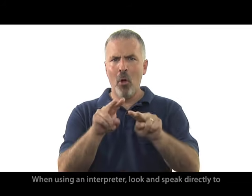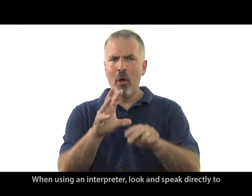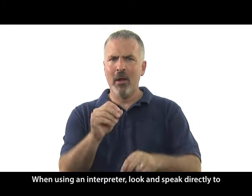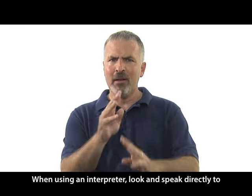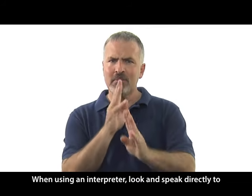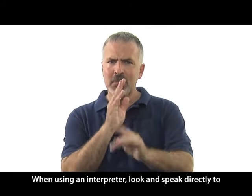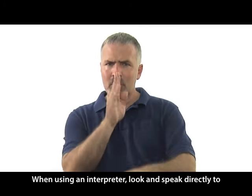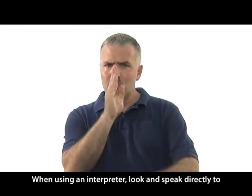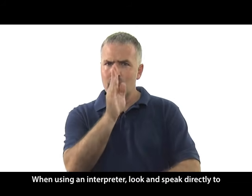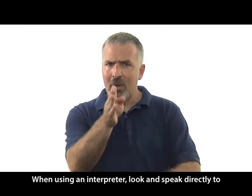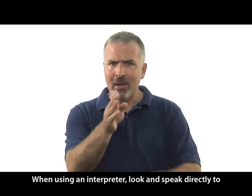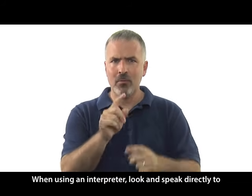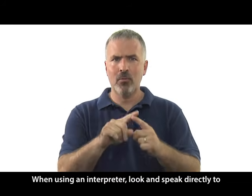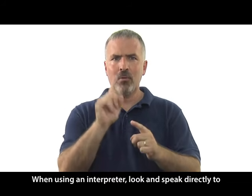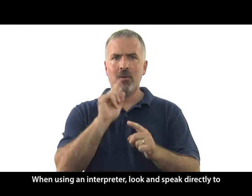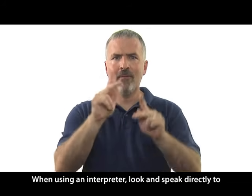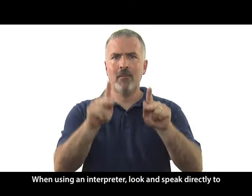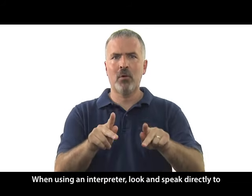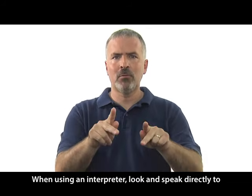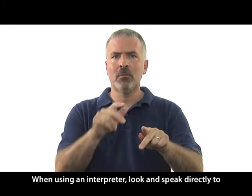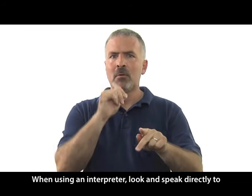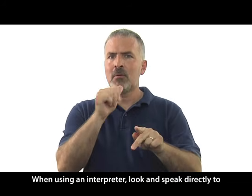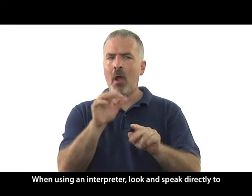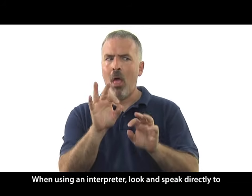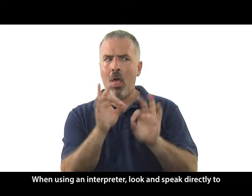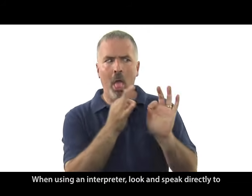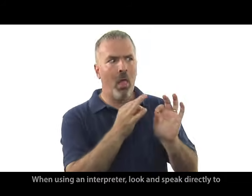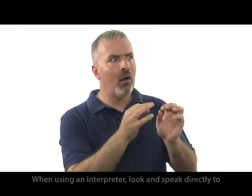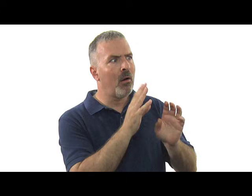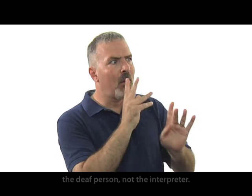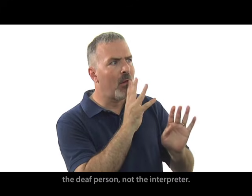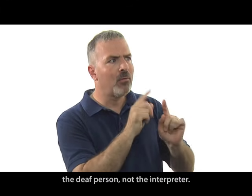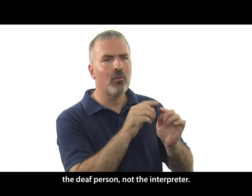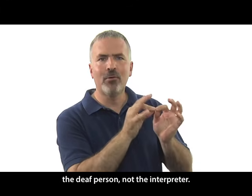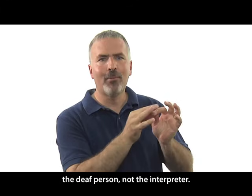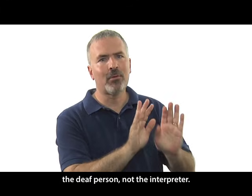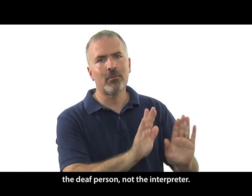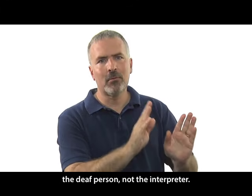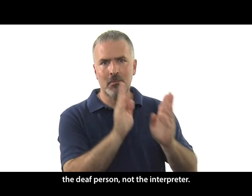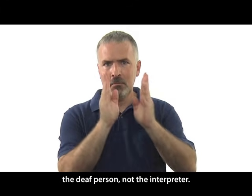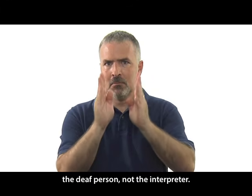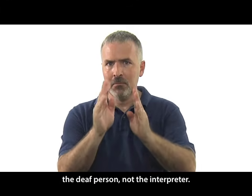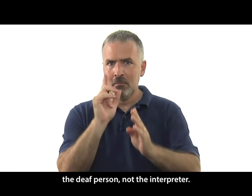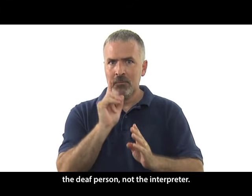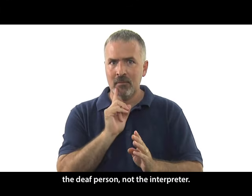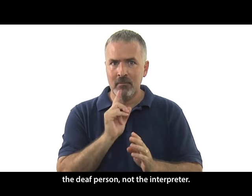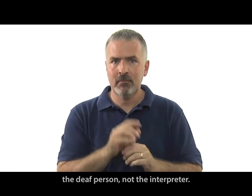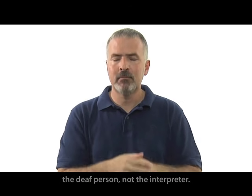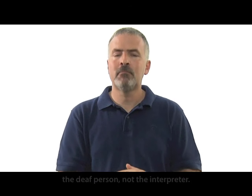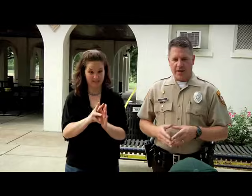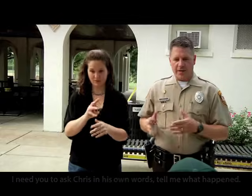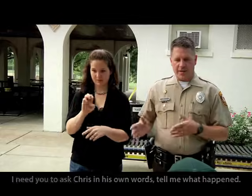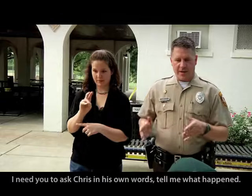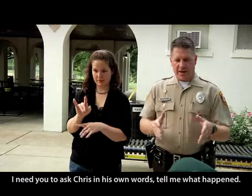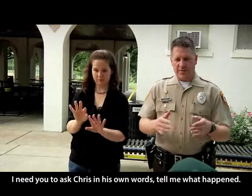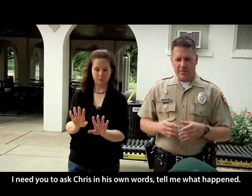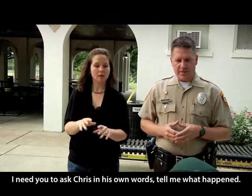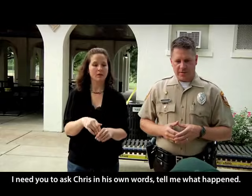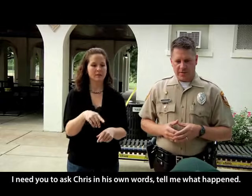When using an interpreter, look and speak directly to the deaf person, not the interpreter. I need you to ask Chris in his own